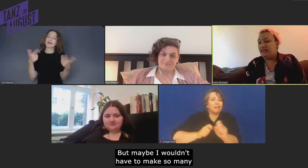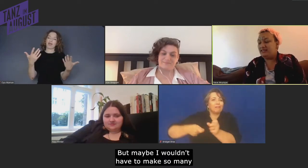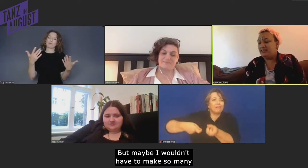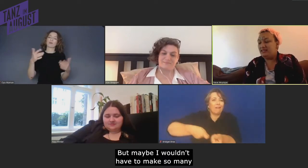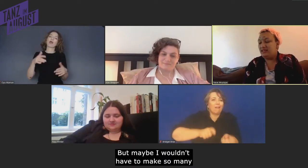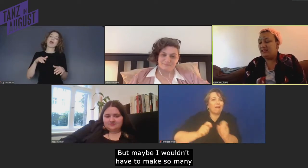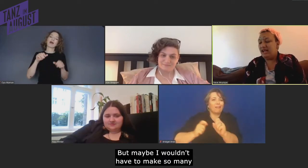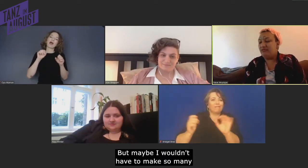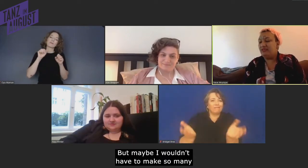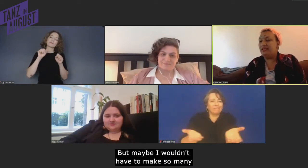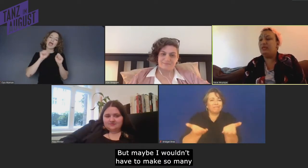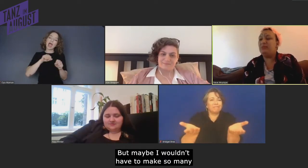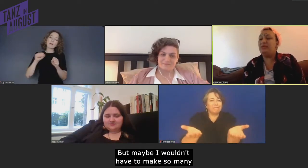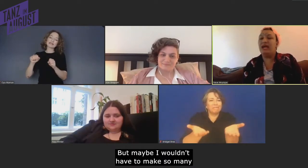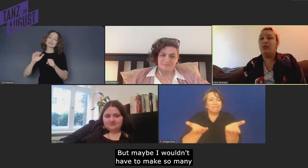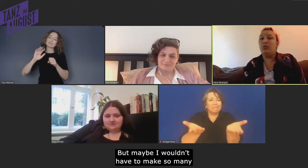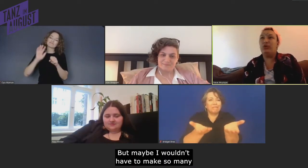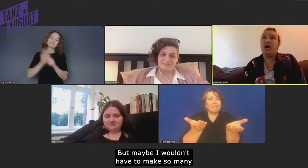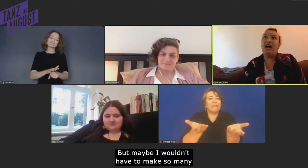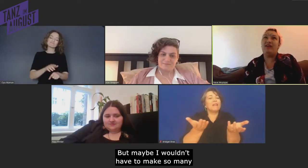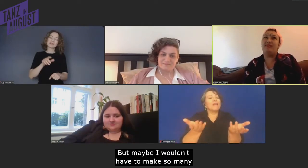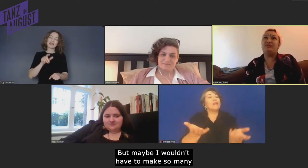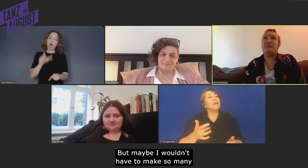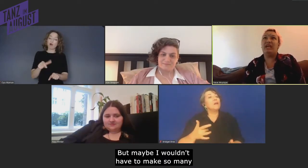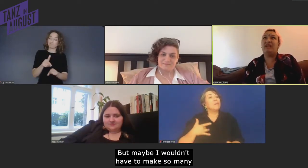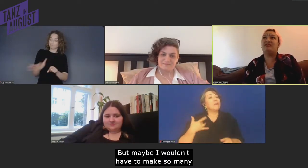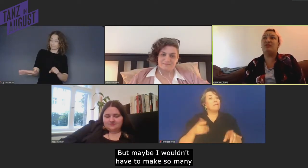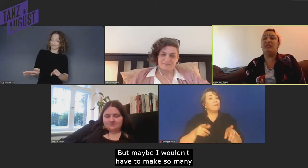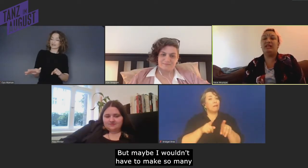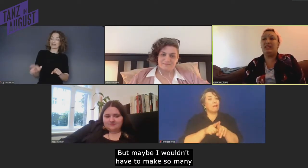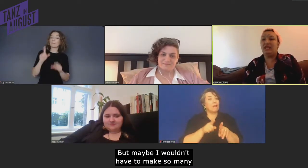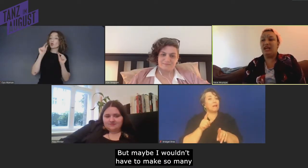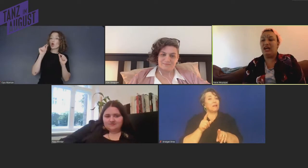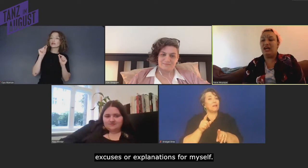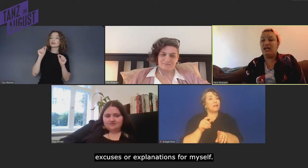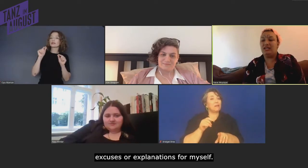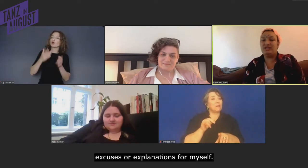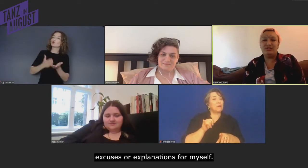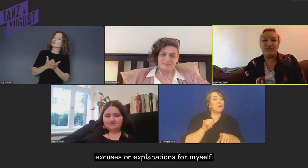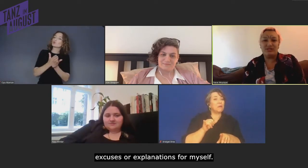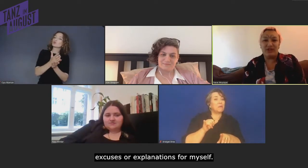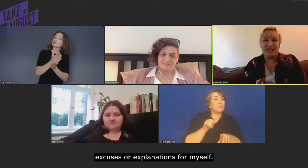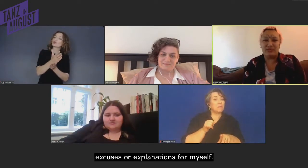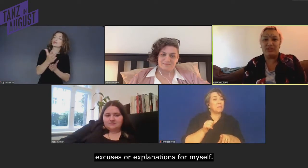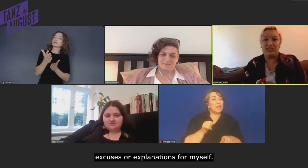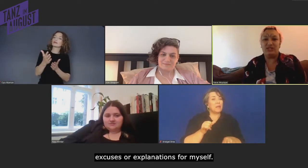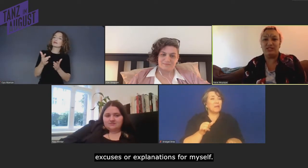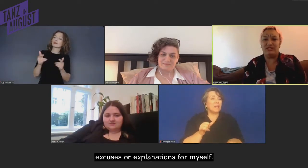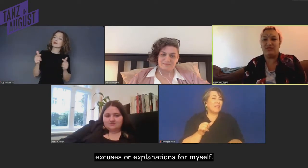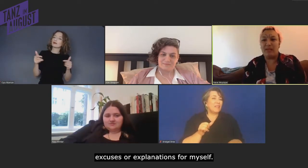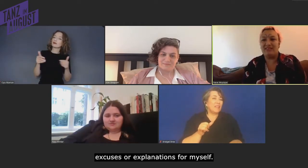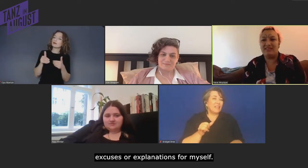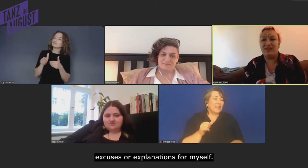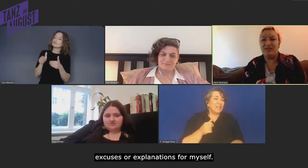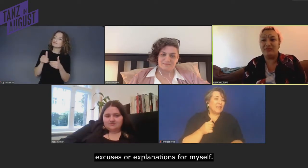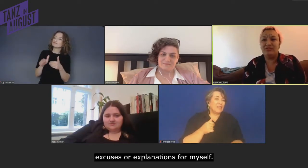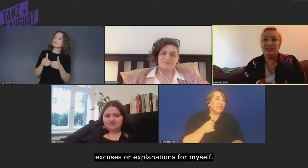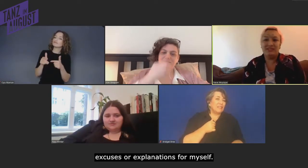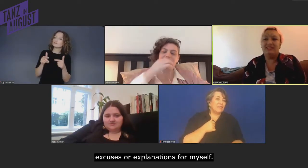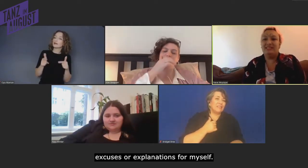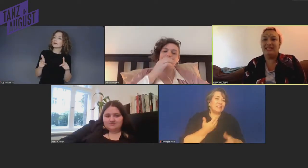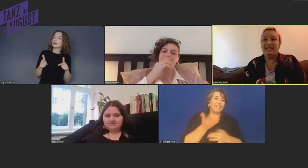But I feel like maybe I would not have to make so many excuses or explanations for myself.